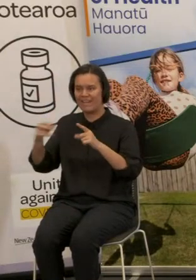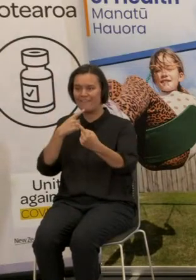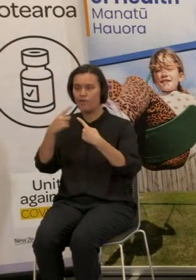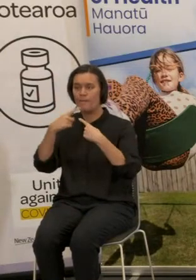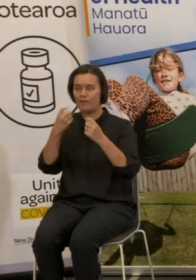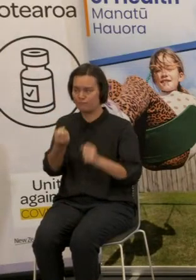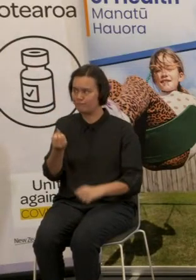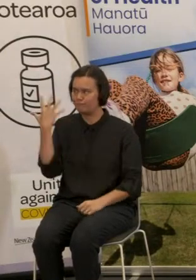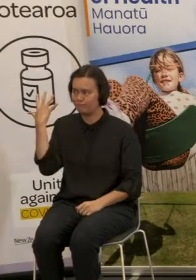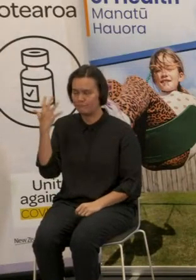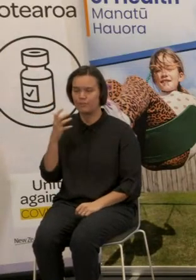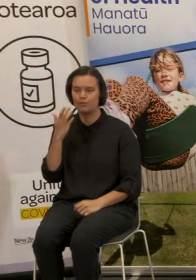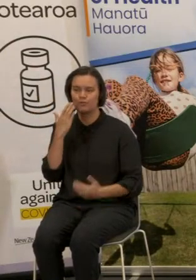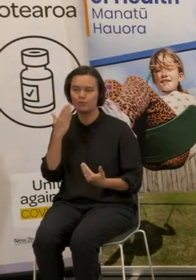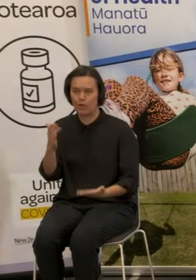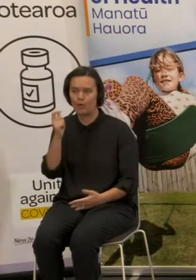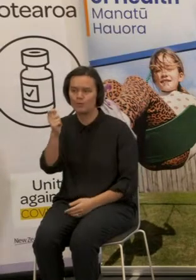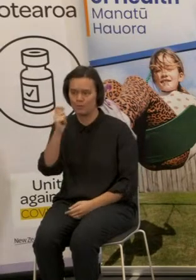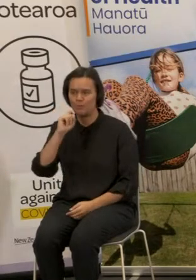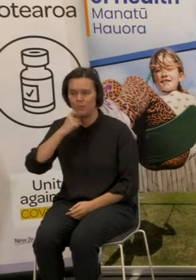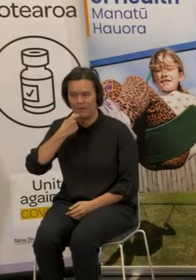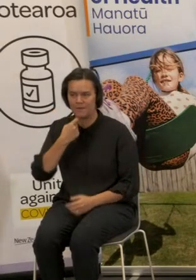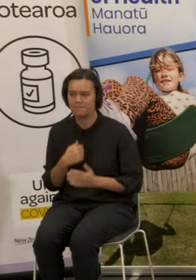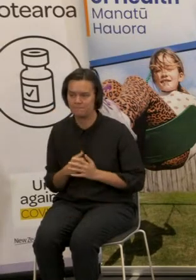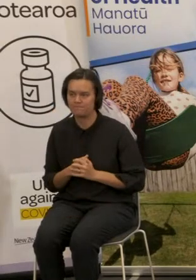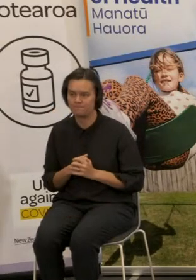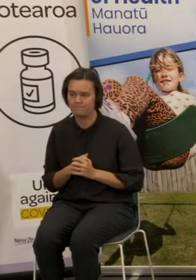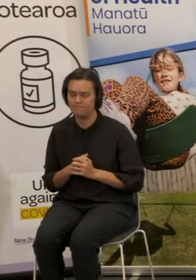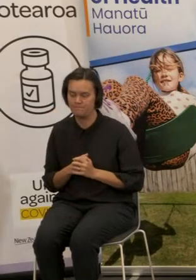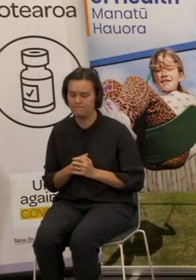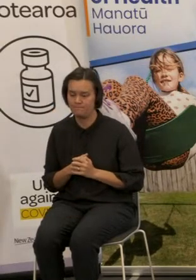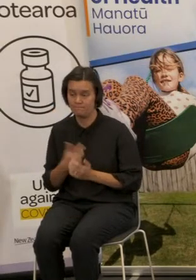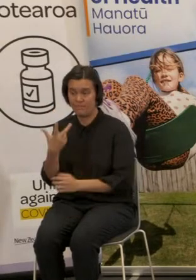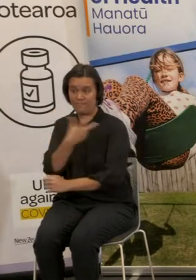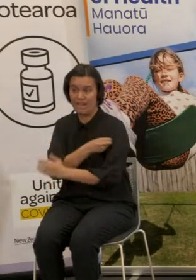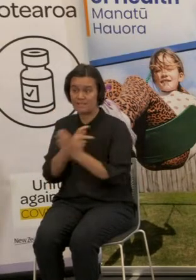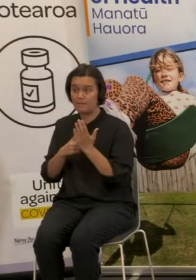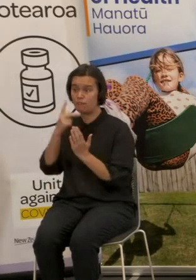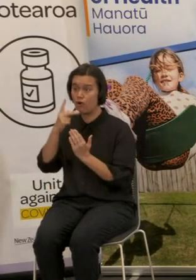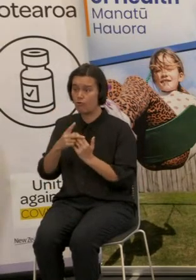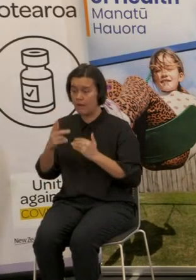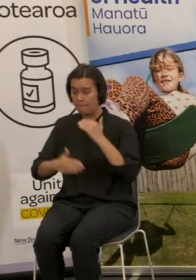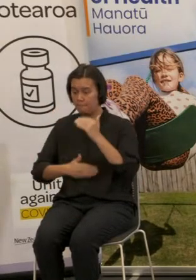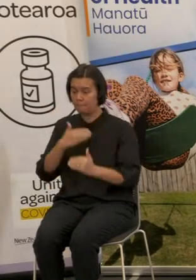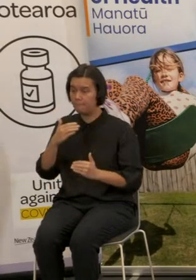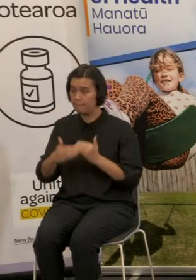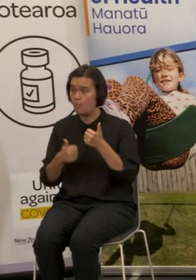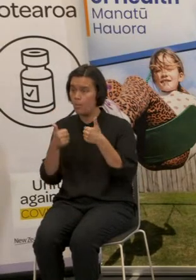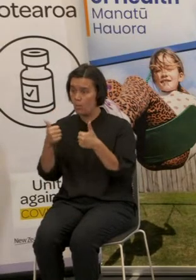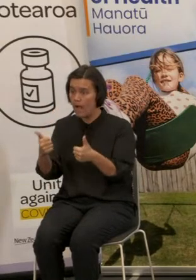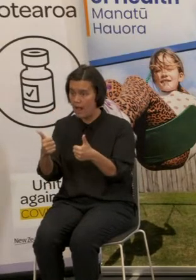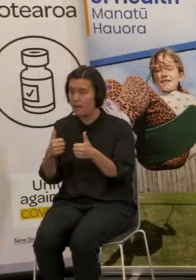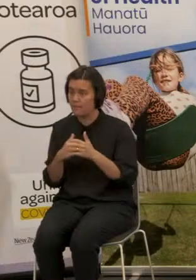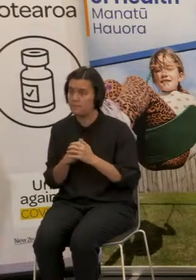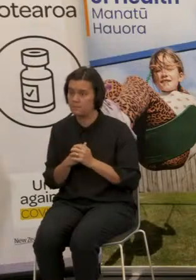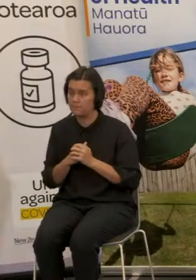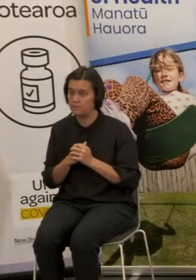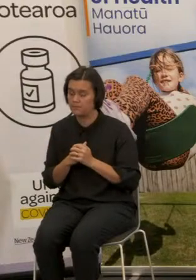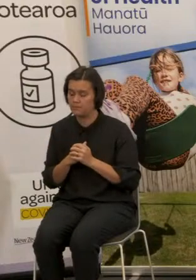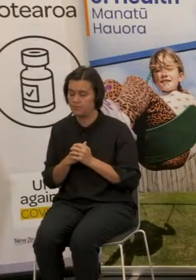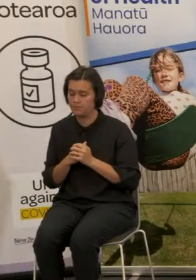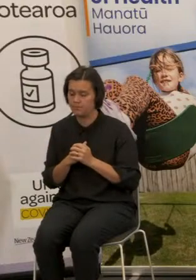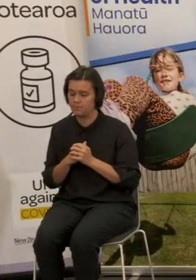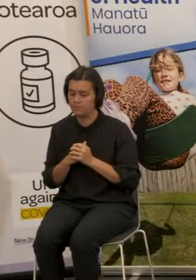as well. So we are making very good progress, but also some of those people who haven't yet had their